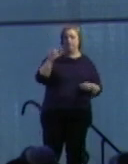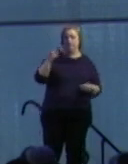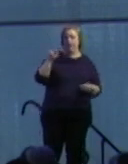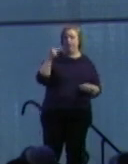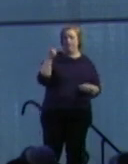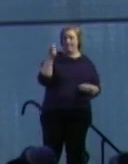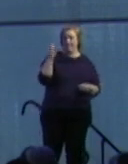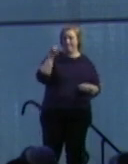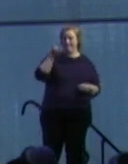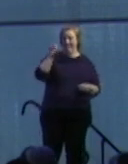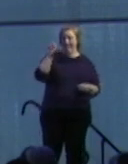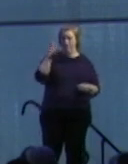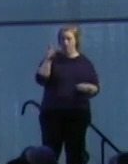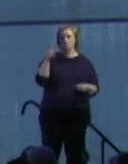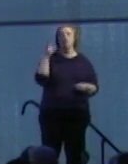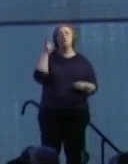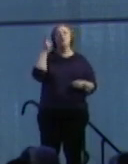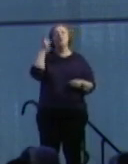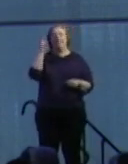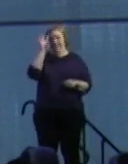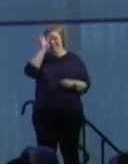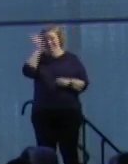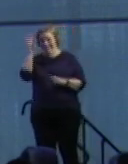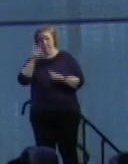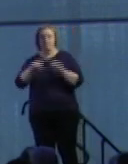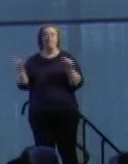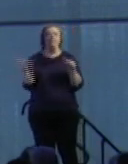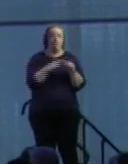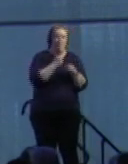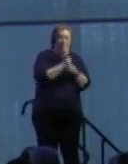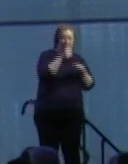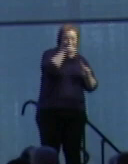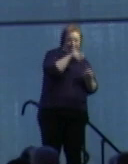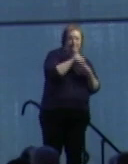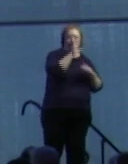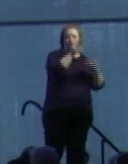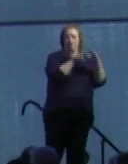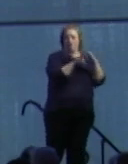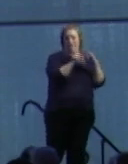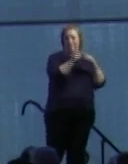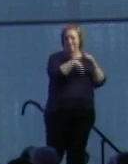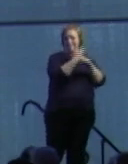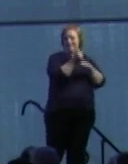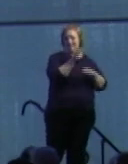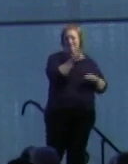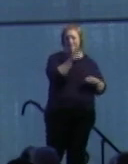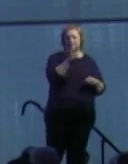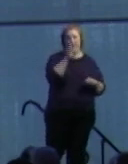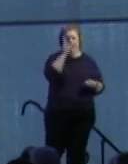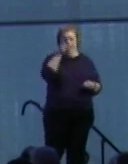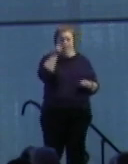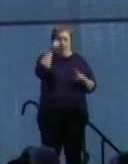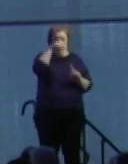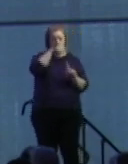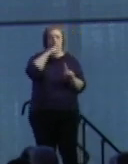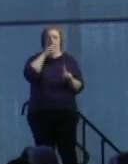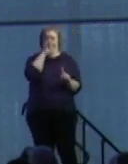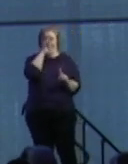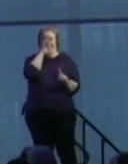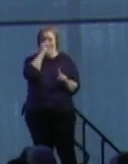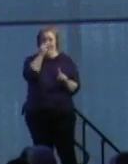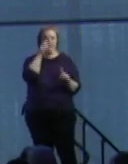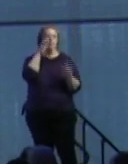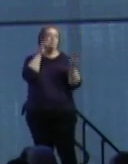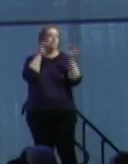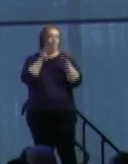in his garage in 1957. And the history of the theremin is amazing. I'll get to that more later. And how